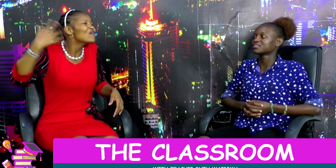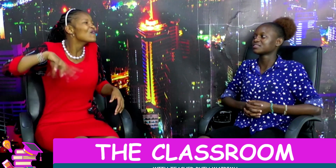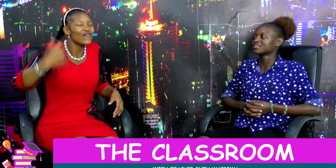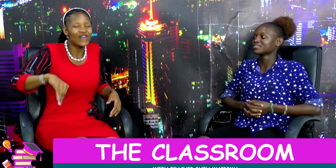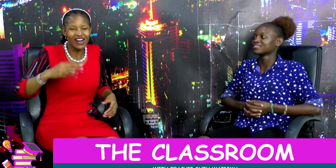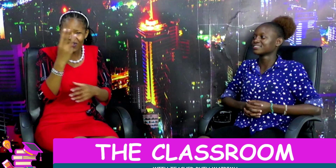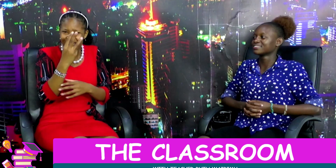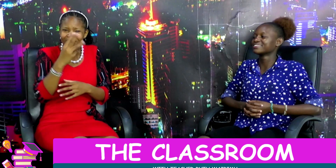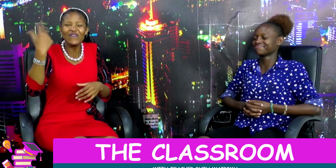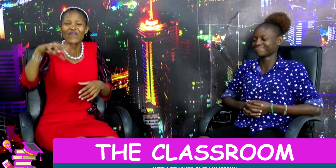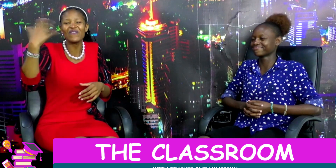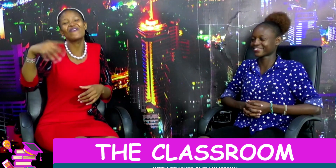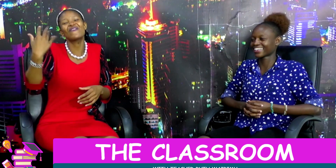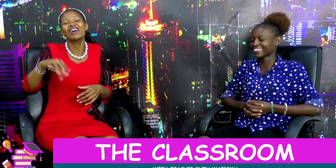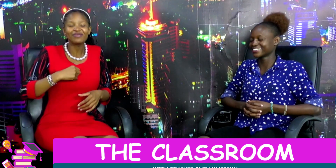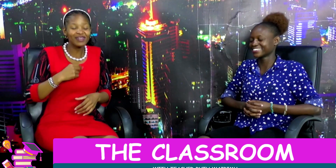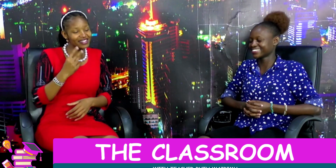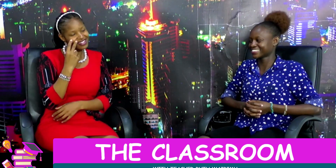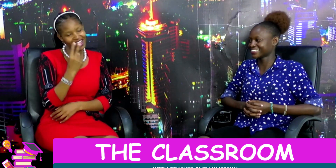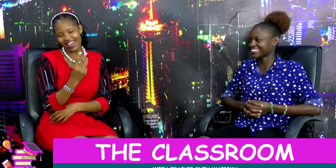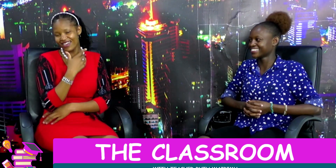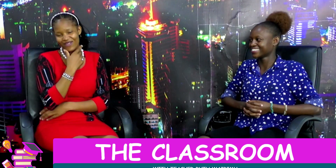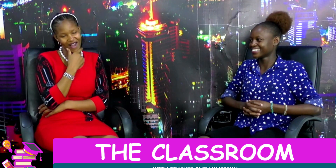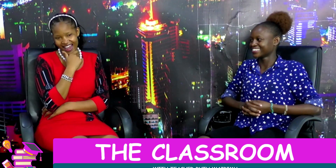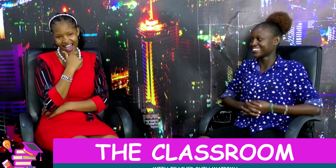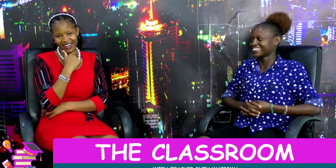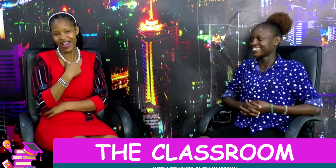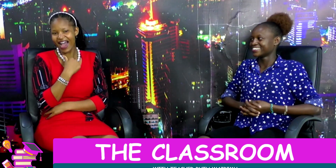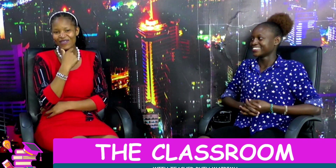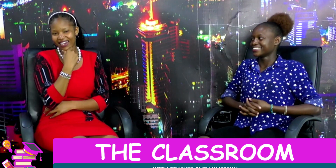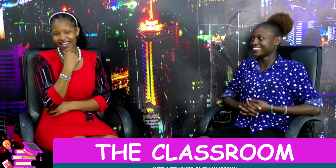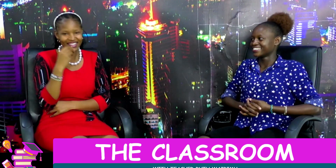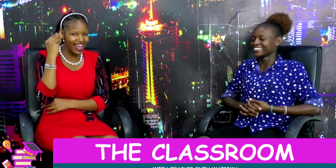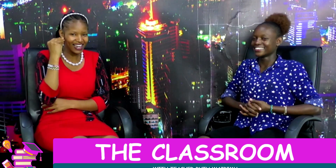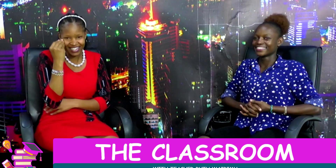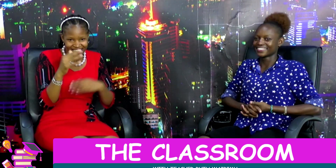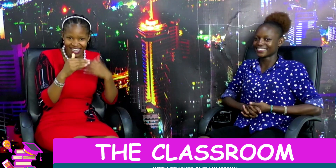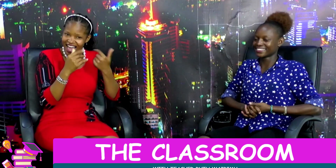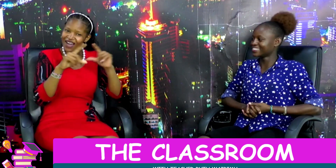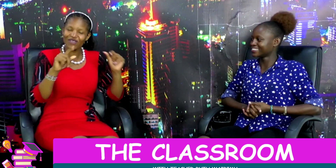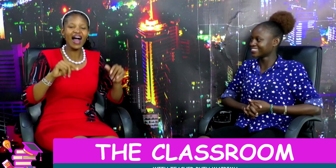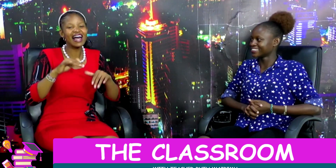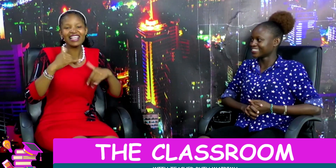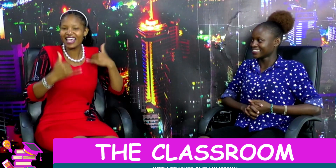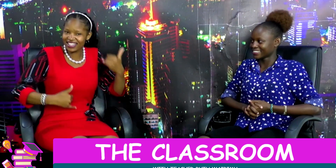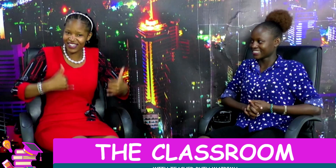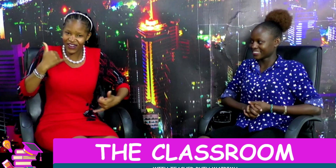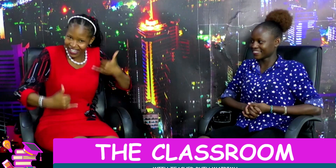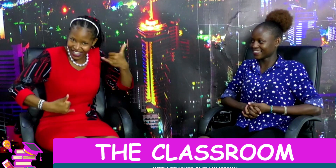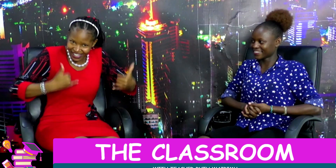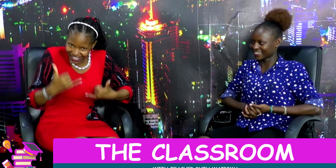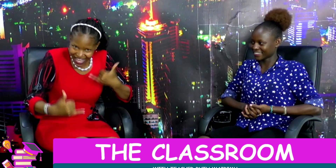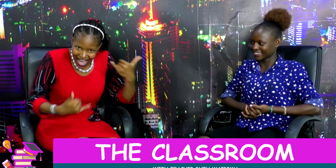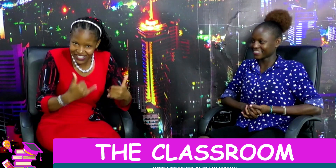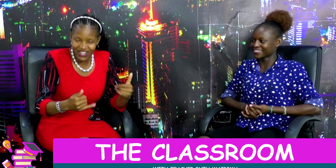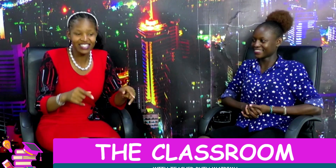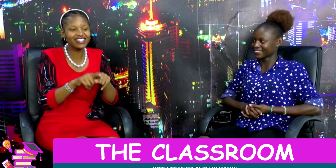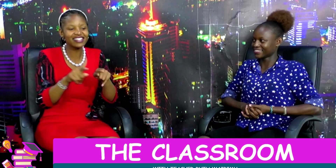be remembering and it's going to make the communication so interesting. I really like how sometimes hearing people get